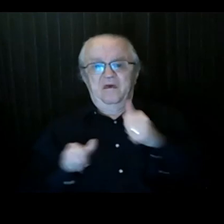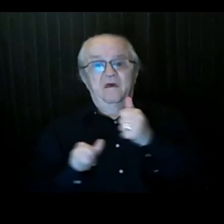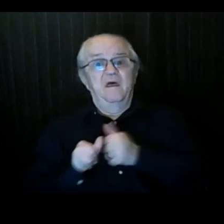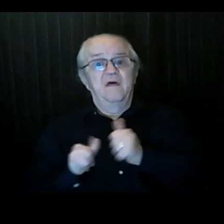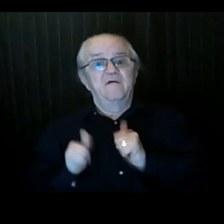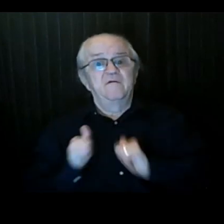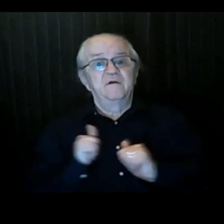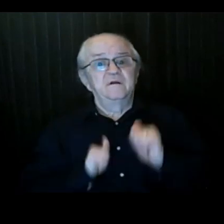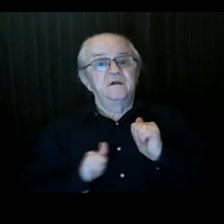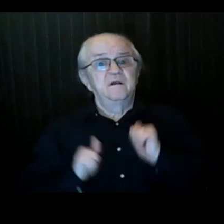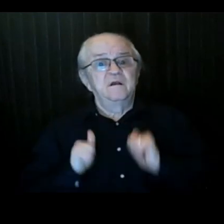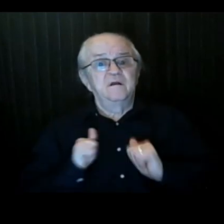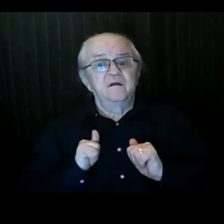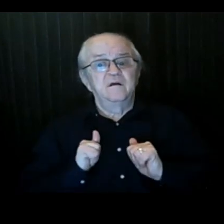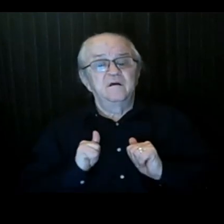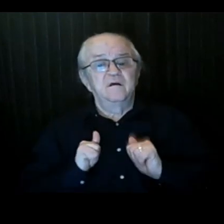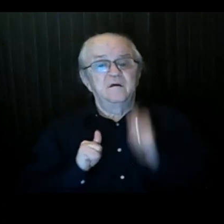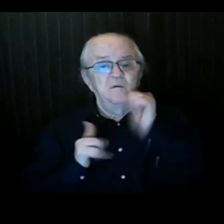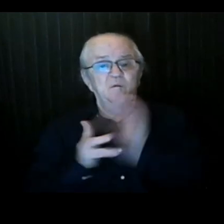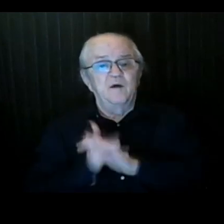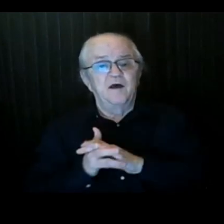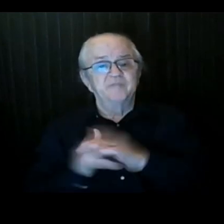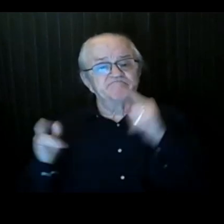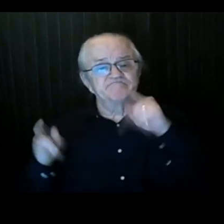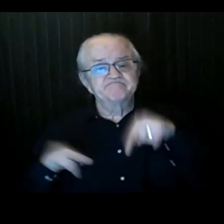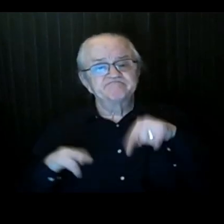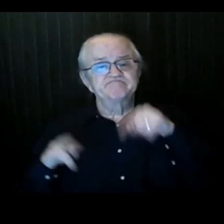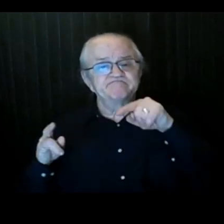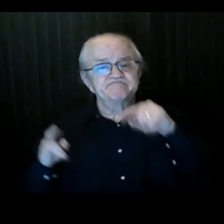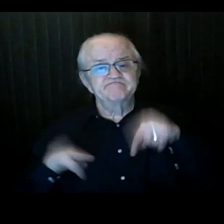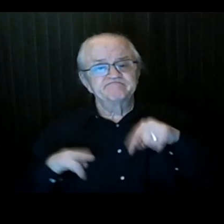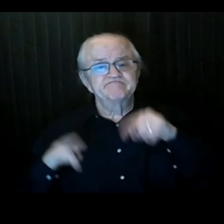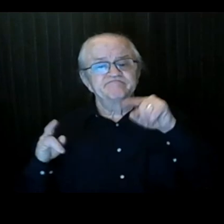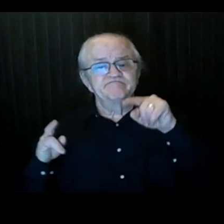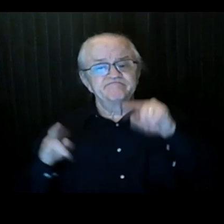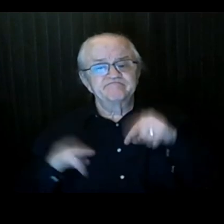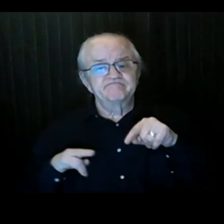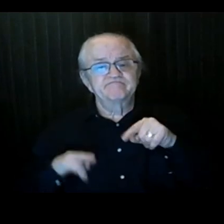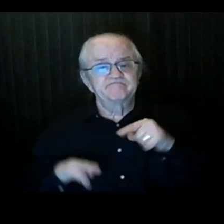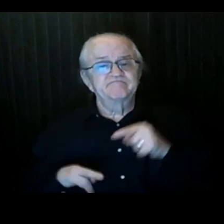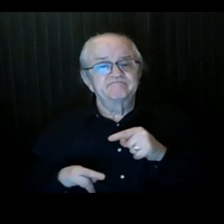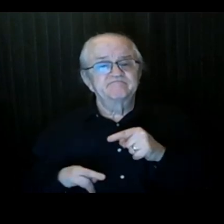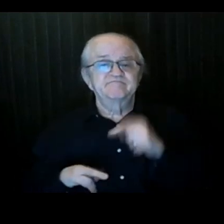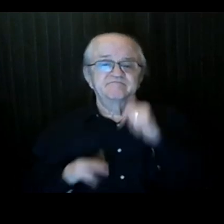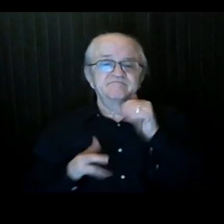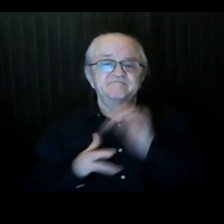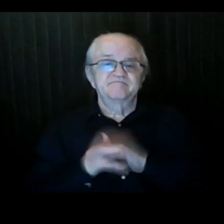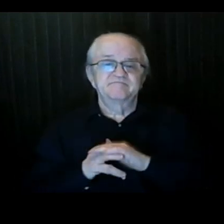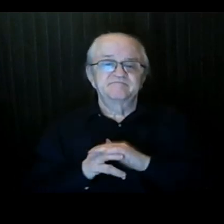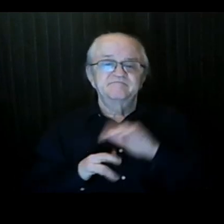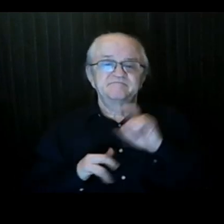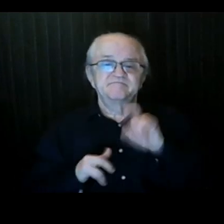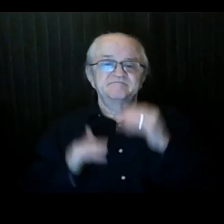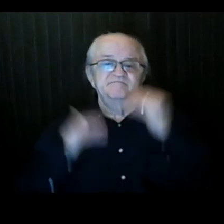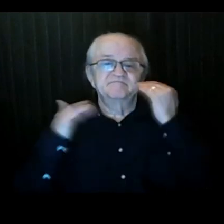in, Victoria came. It turned out maybe Vicky was getting some laughs that she needed too. And I wasn't